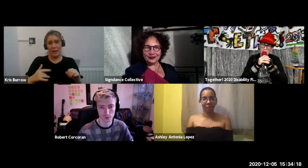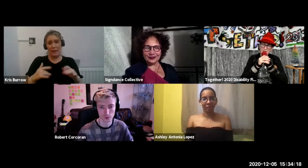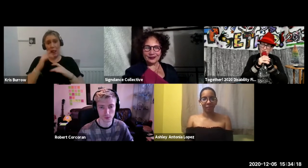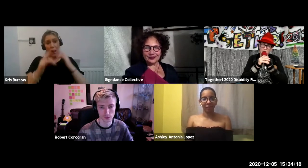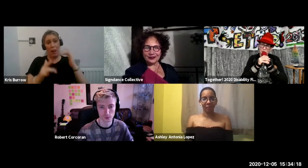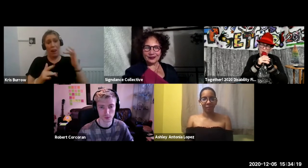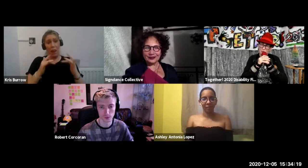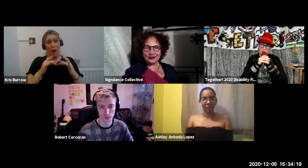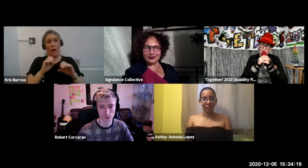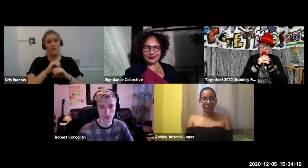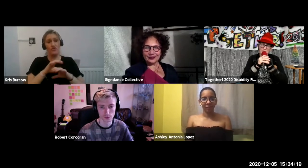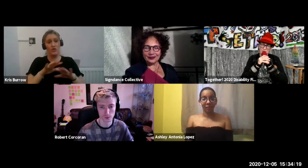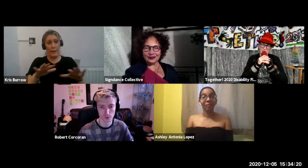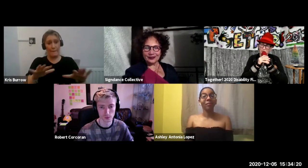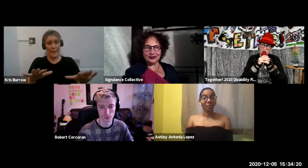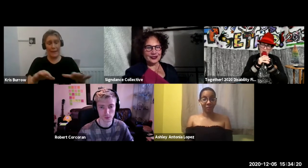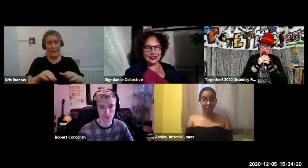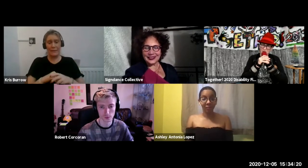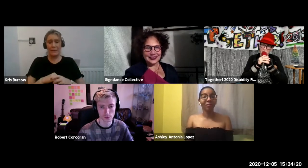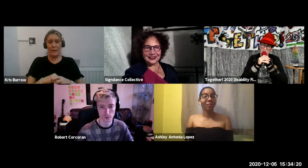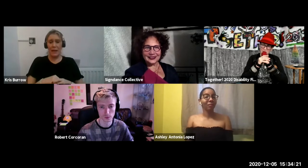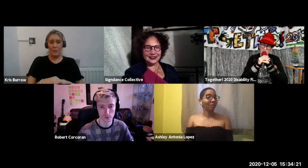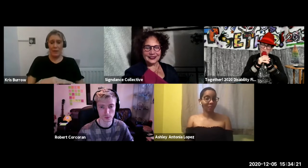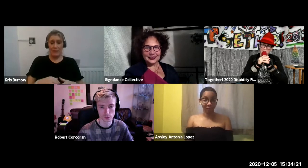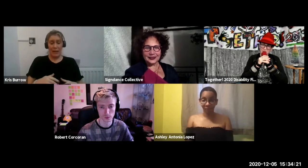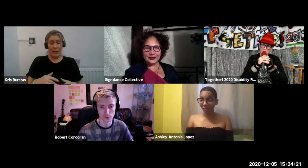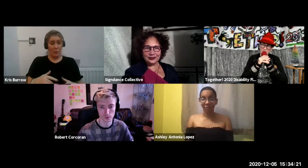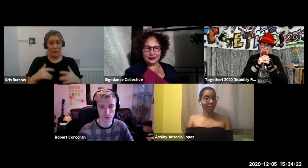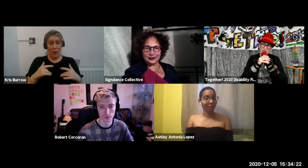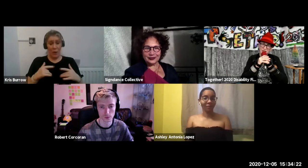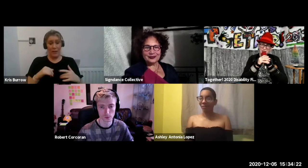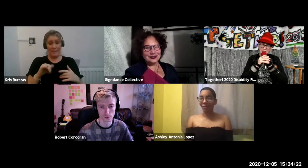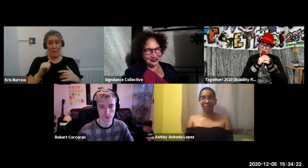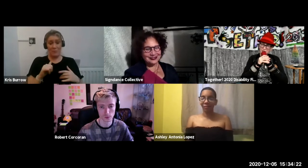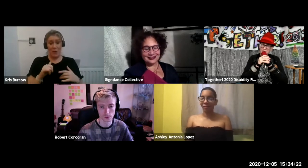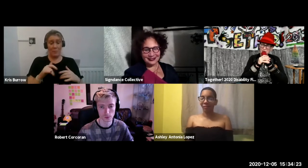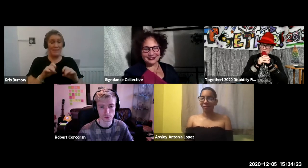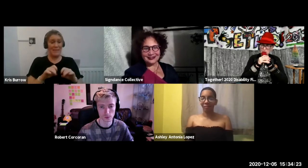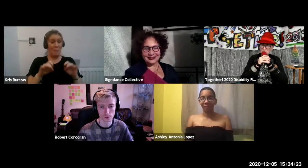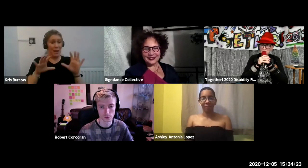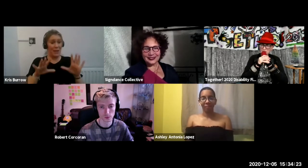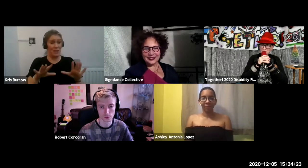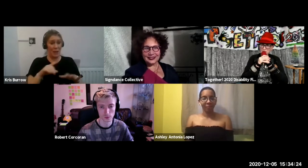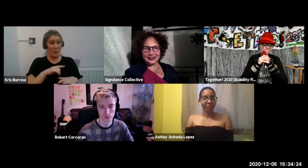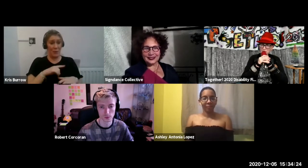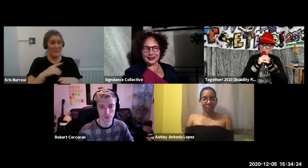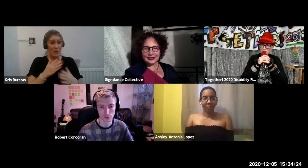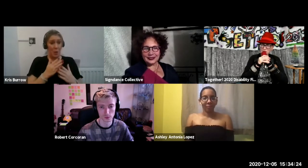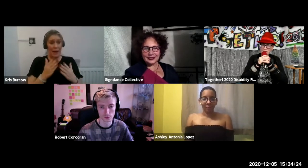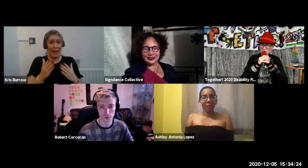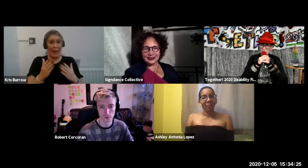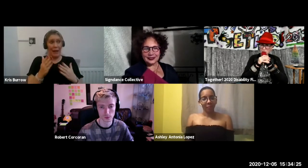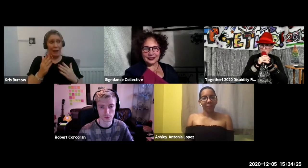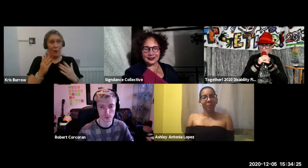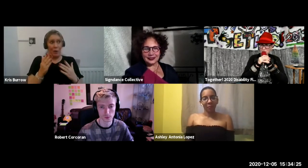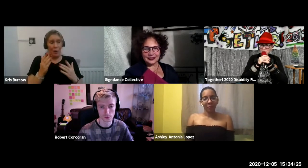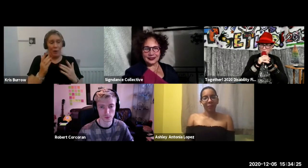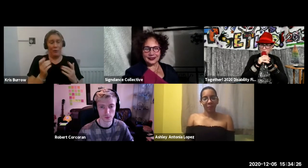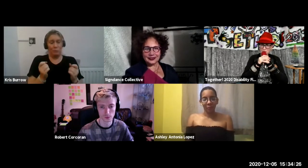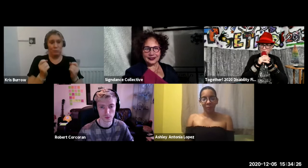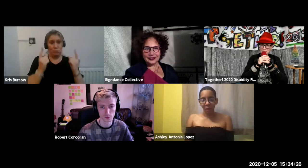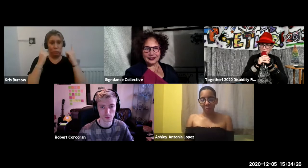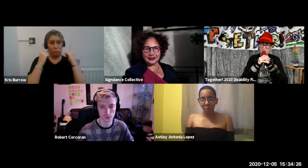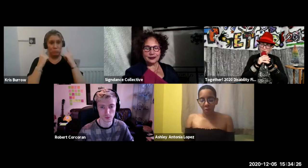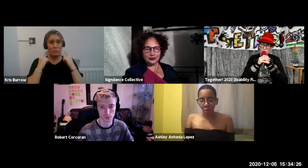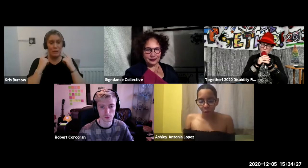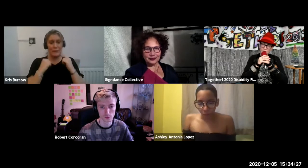run on magic ultimately, because none of it actually makes sense. And yeah, I think there's a lot of magic around in the other direction as